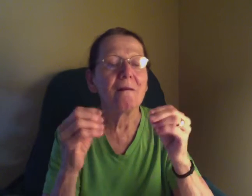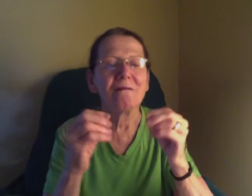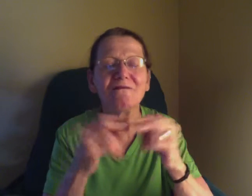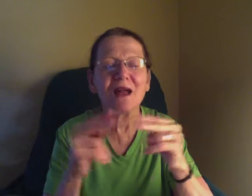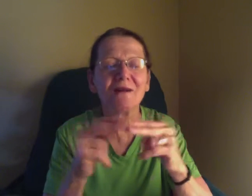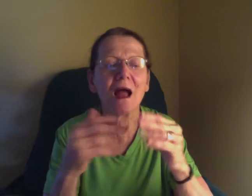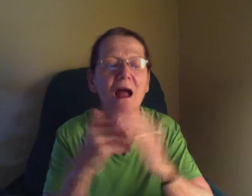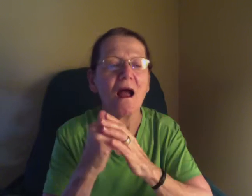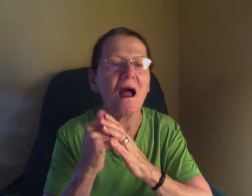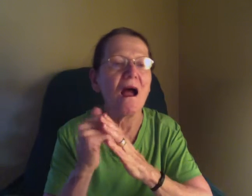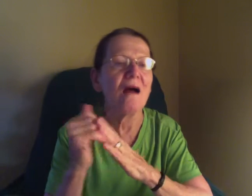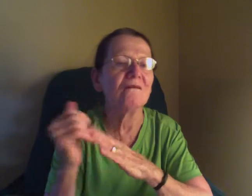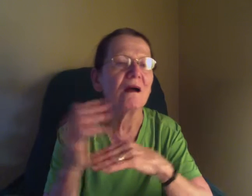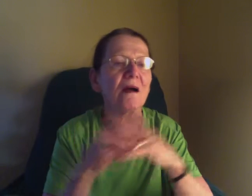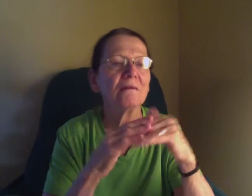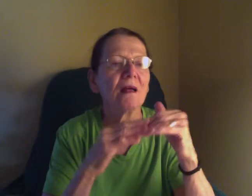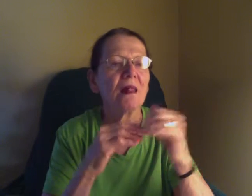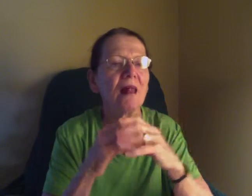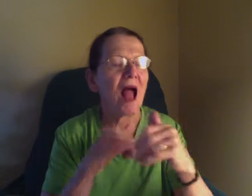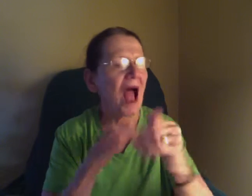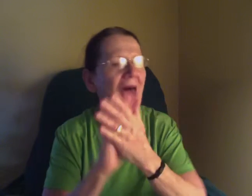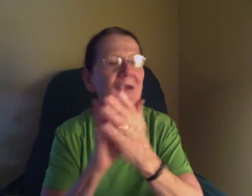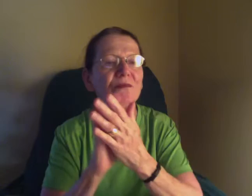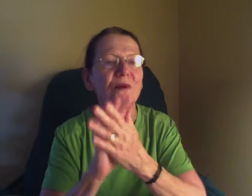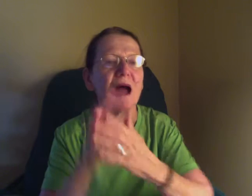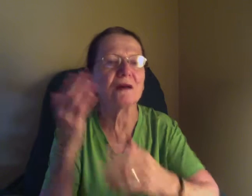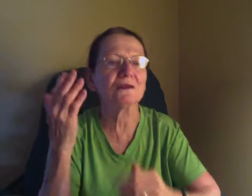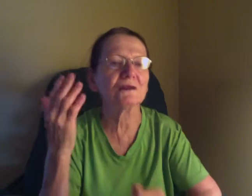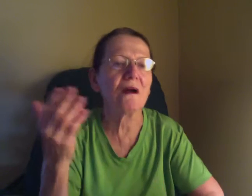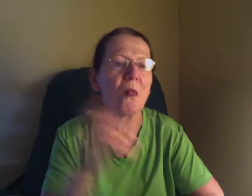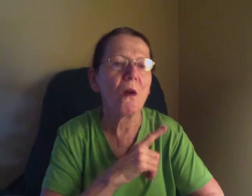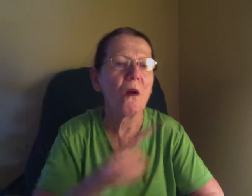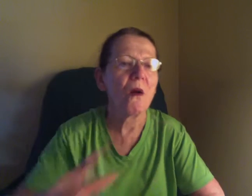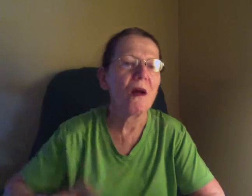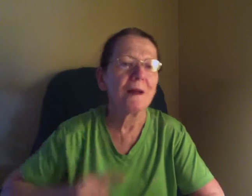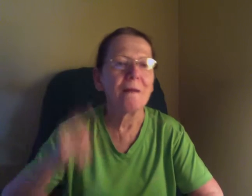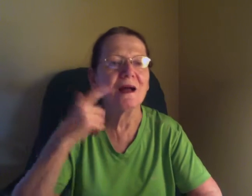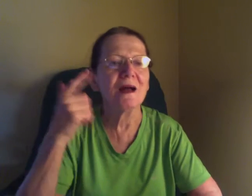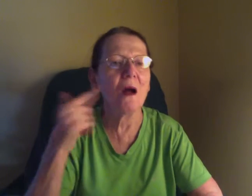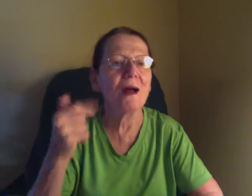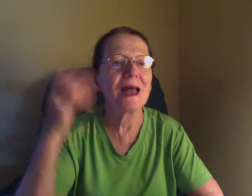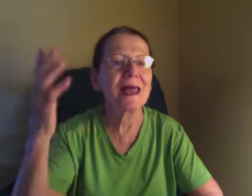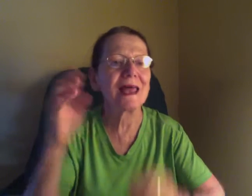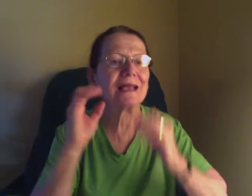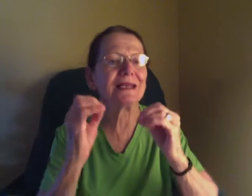And I was like, like, I was what